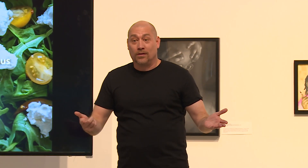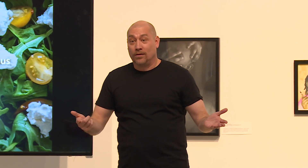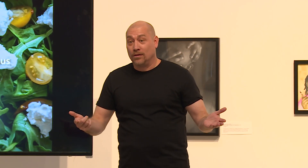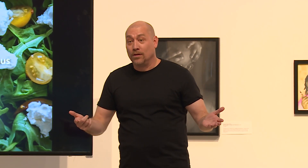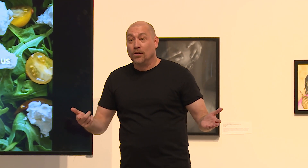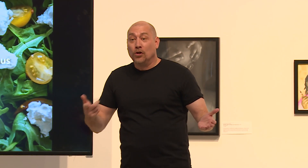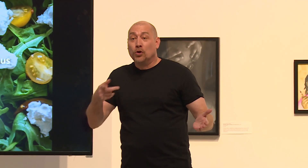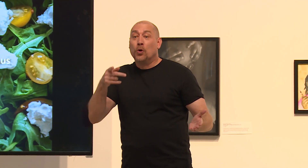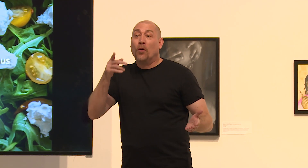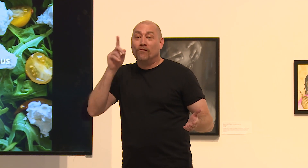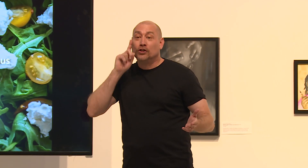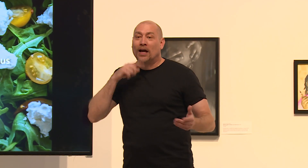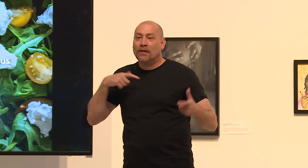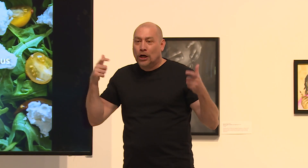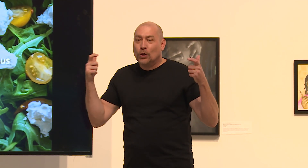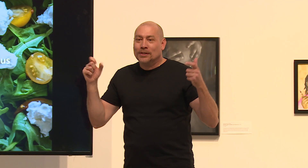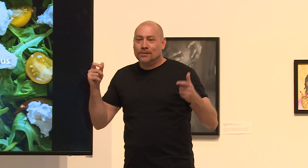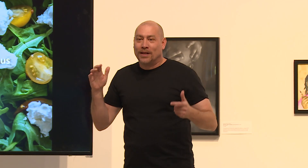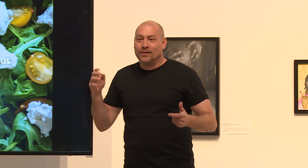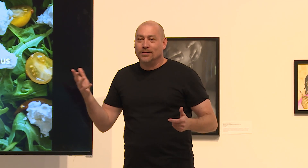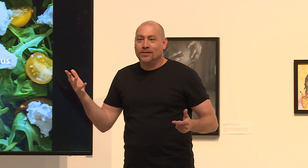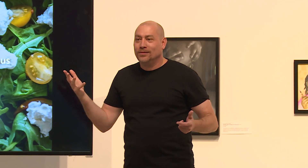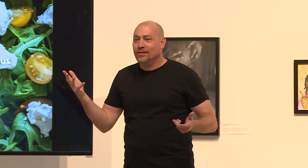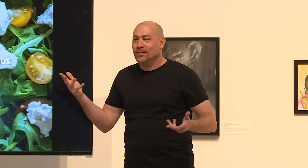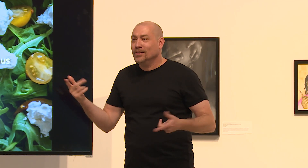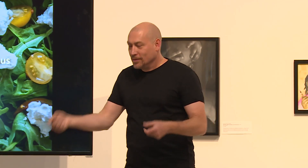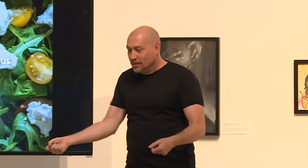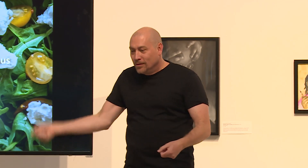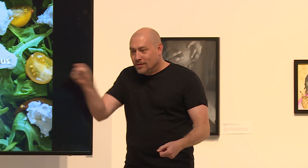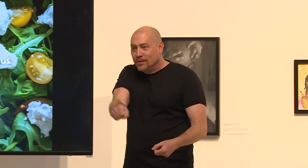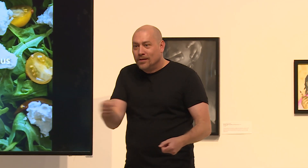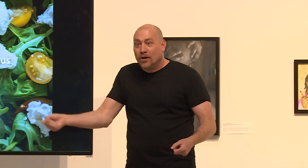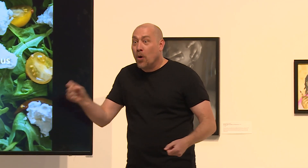Okay, think about Denny's. Think about the restaurant Denny's. We all know what they are.